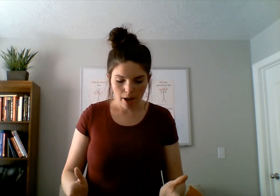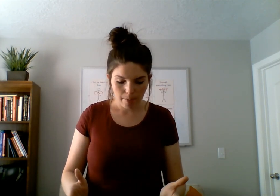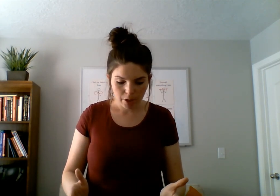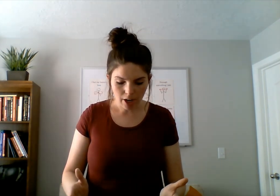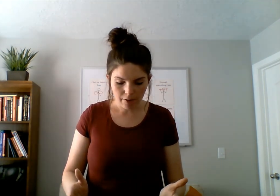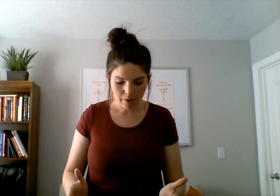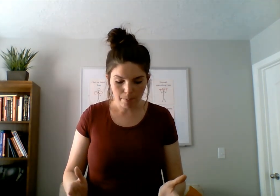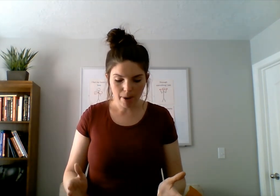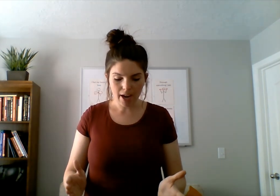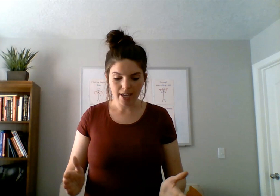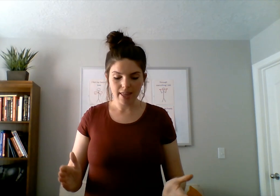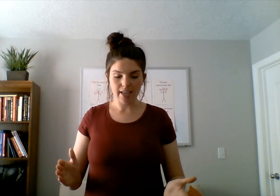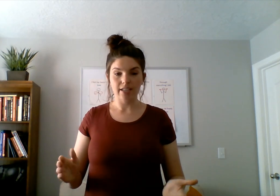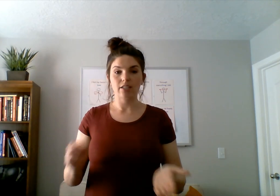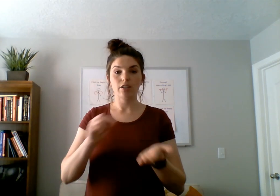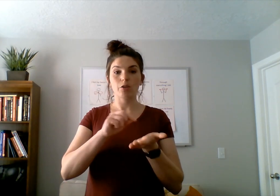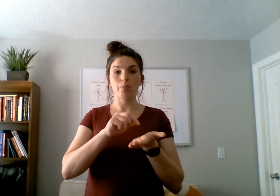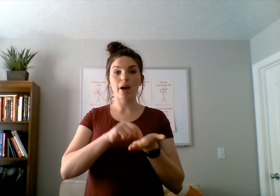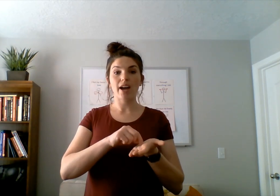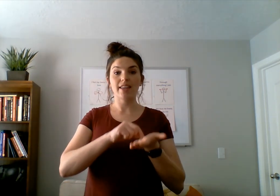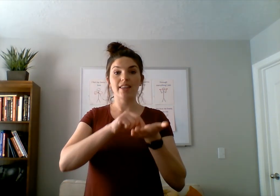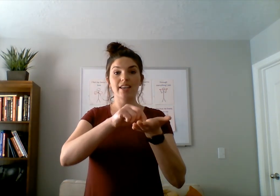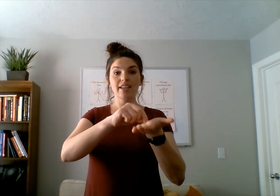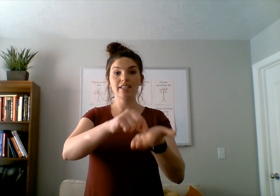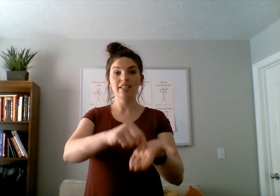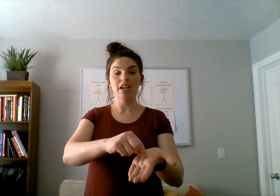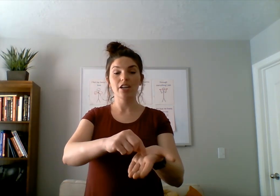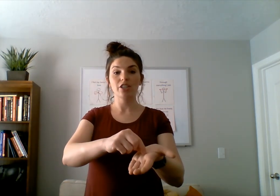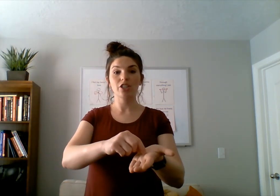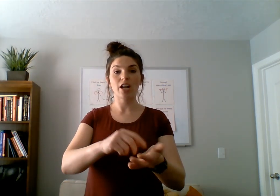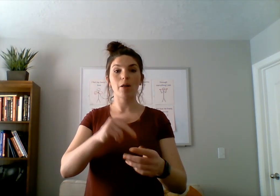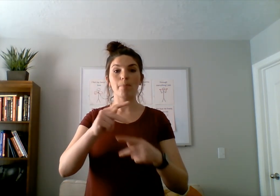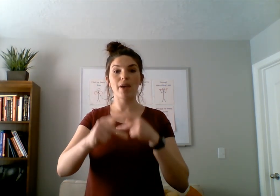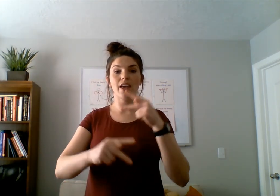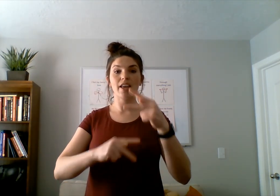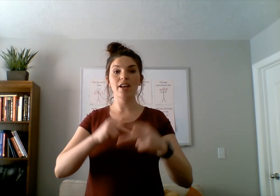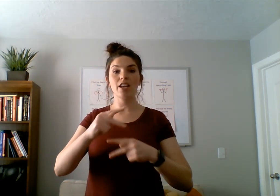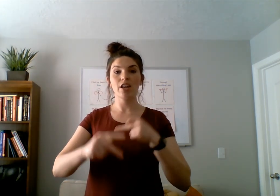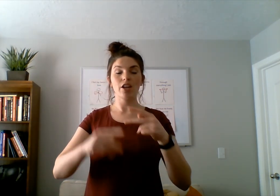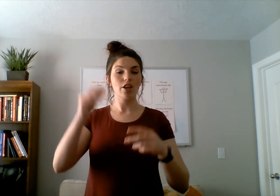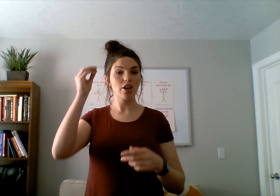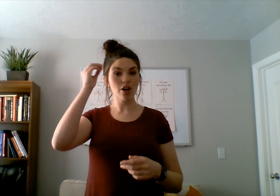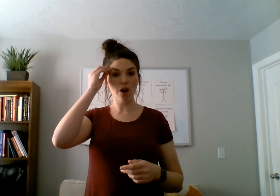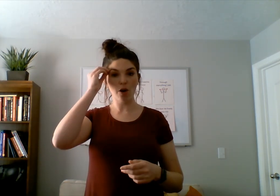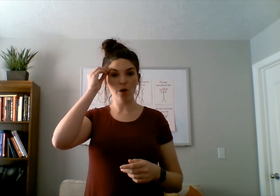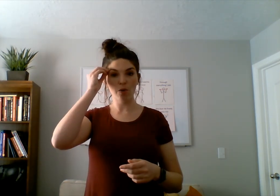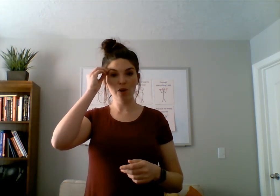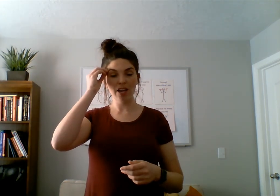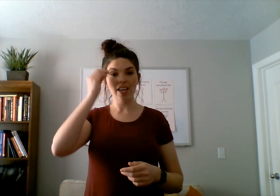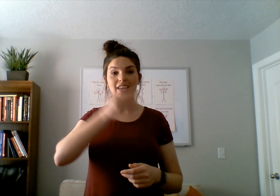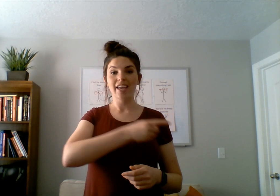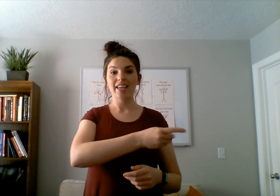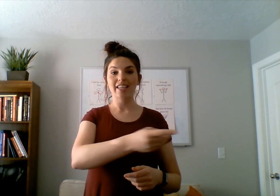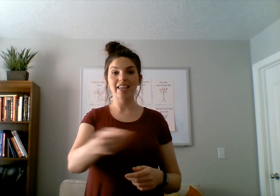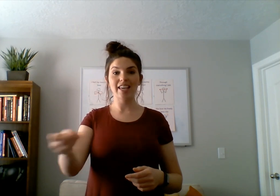Starting from by this. So by this. Shall men know. Ye.